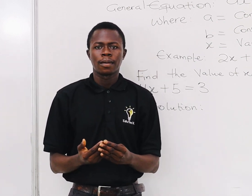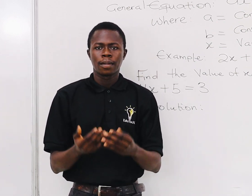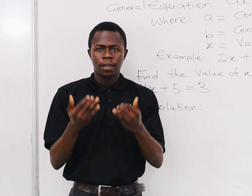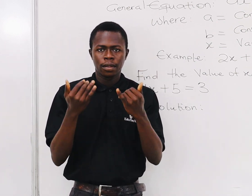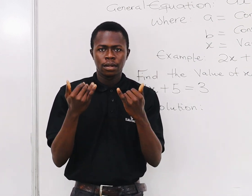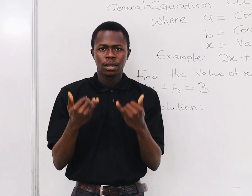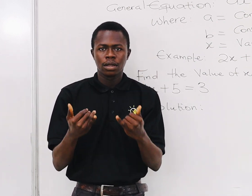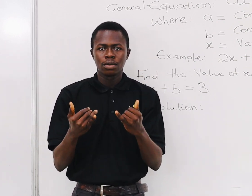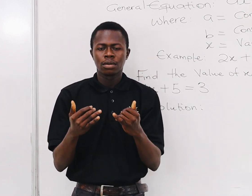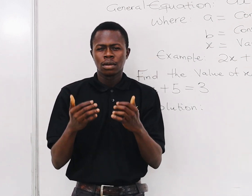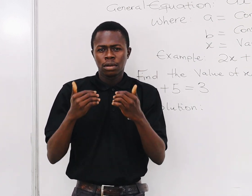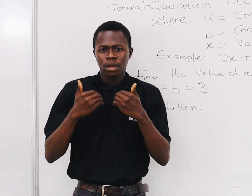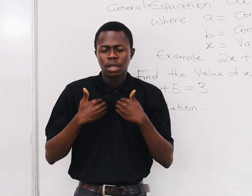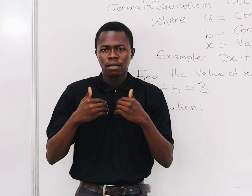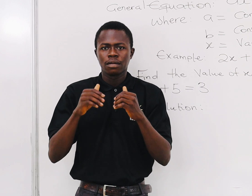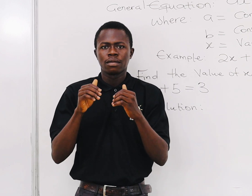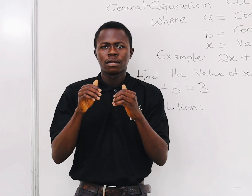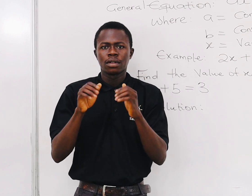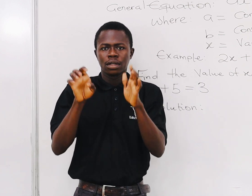to the right-hand side, preferably.